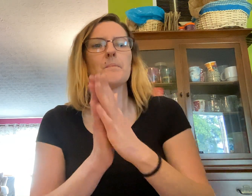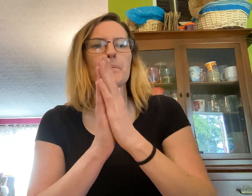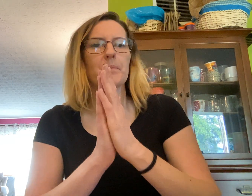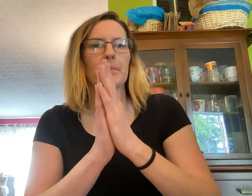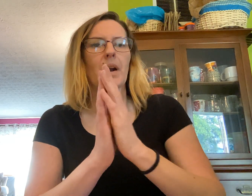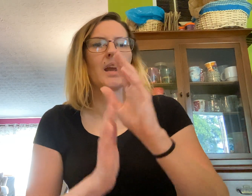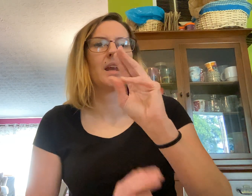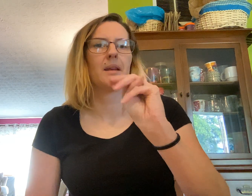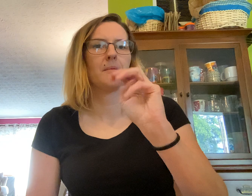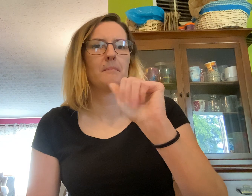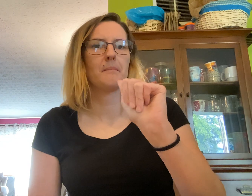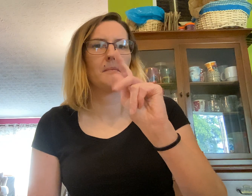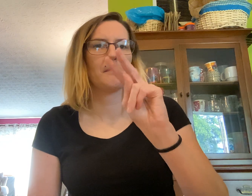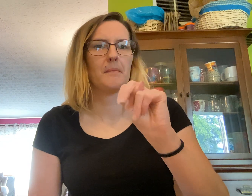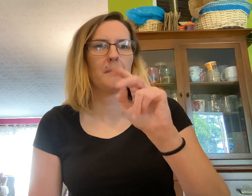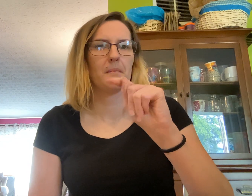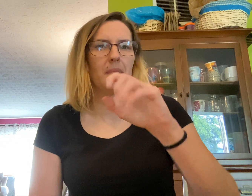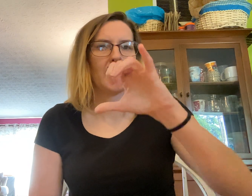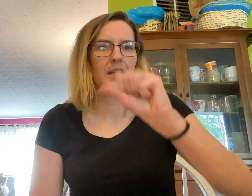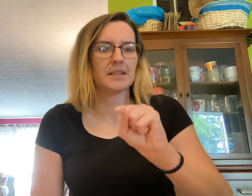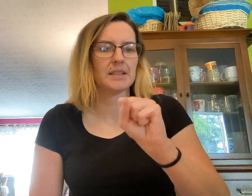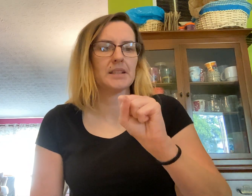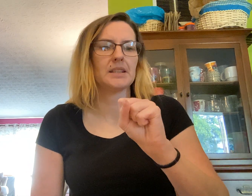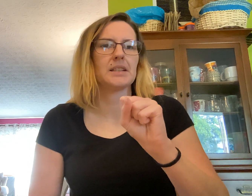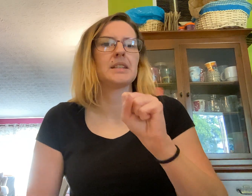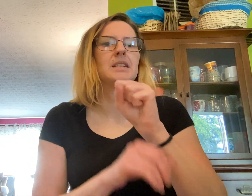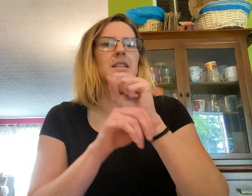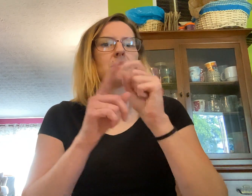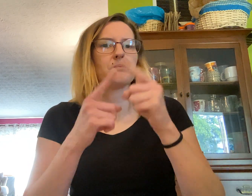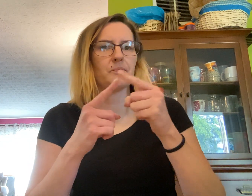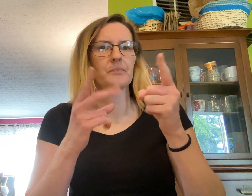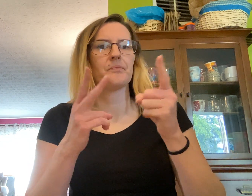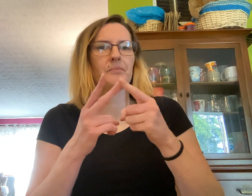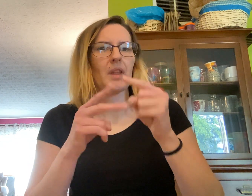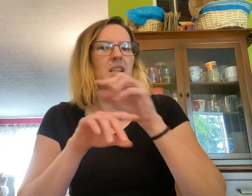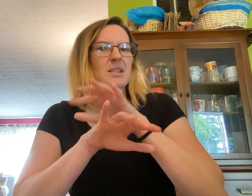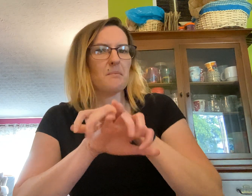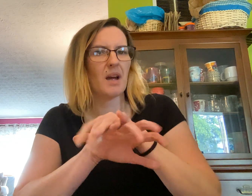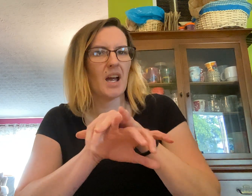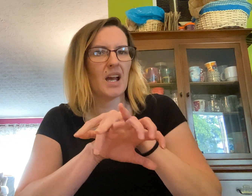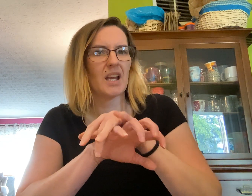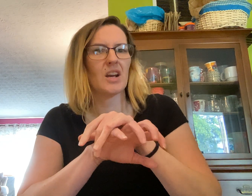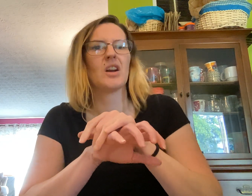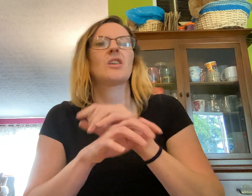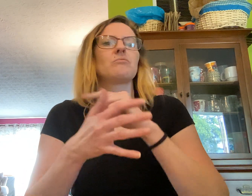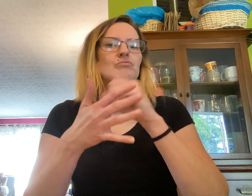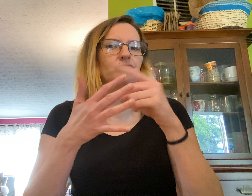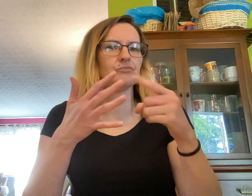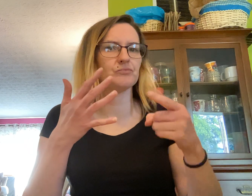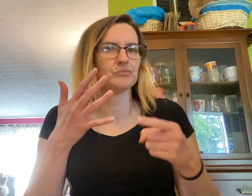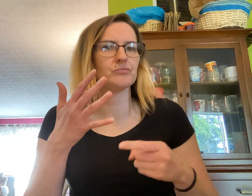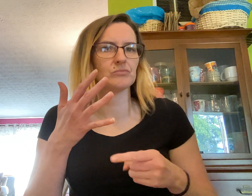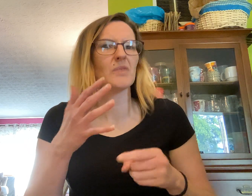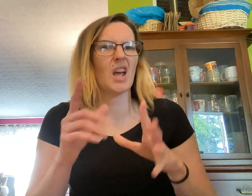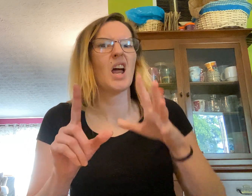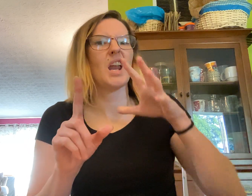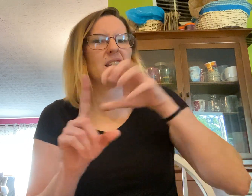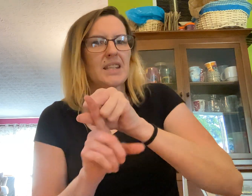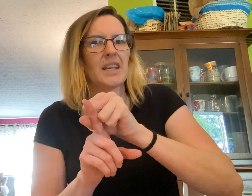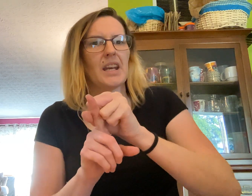garden spiders, hornets, and wheelbugs have also been seen attacking the spotted lanternflies. With the help of birds